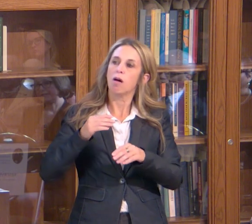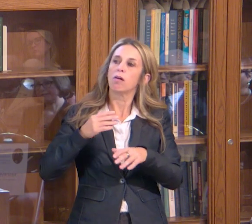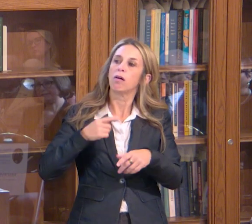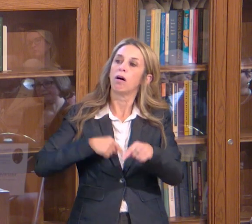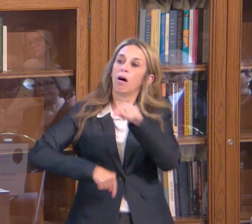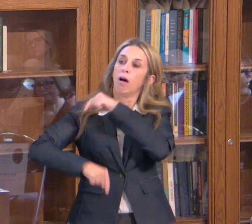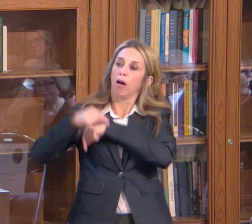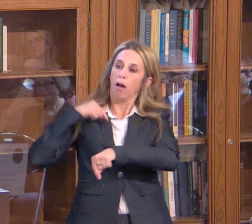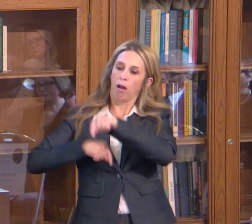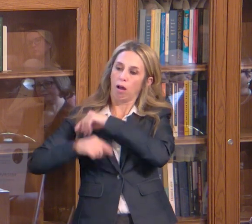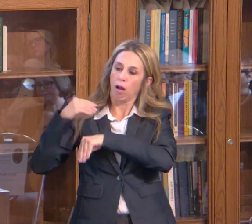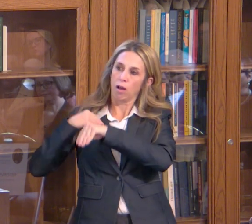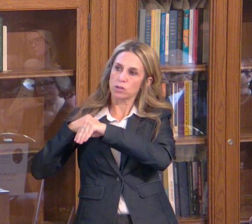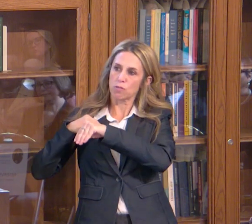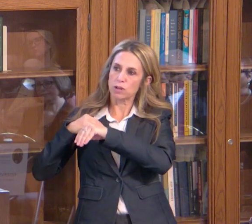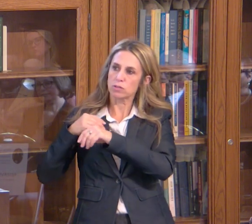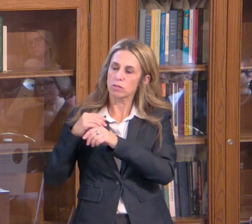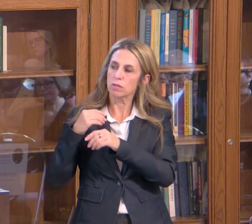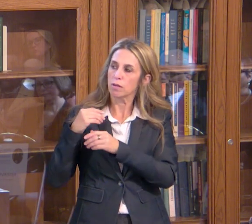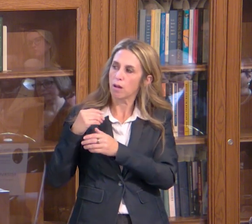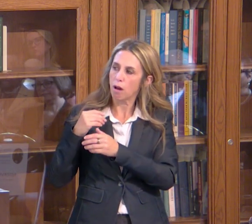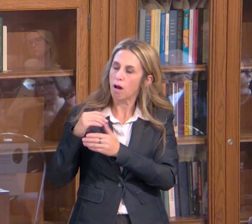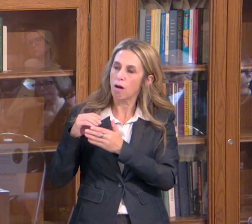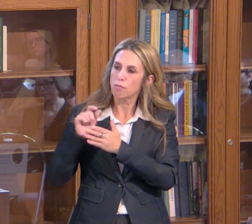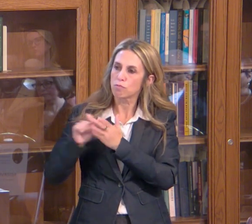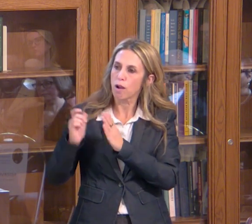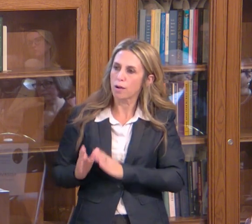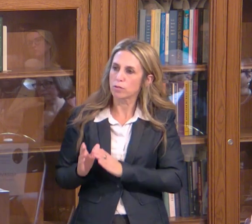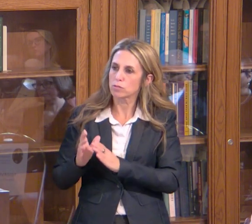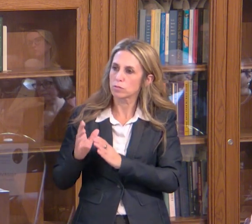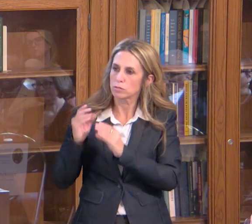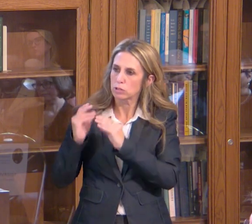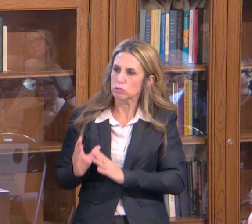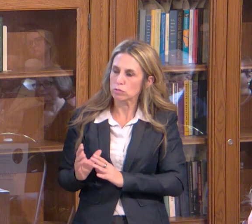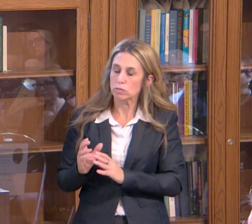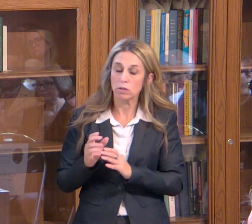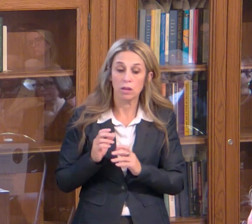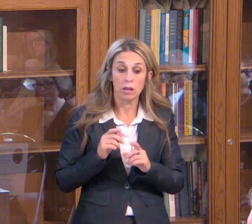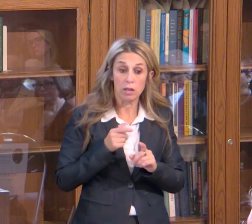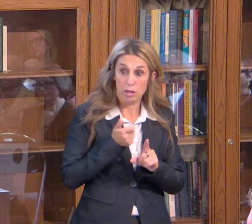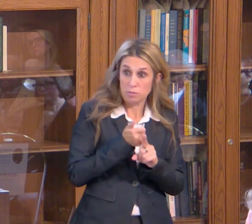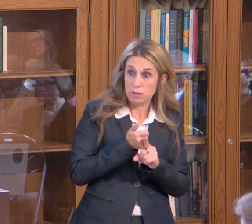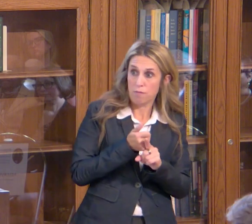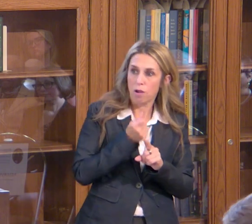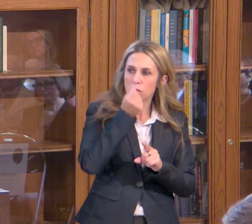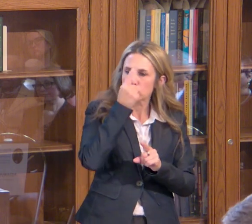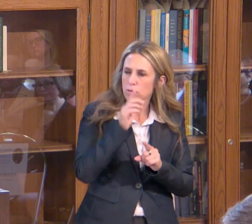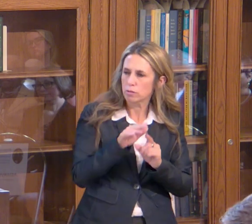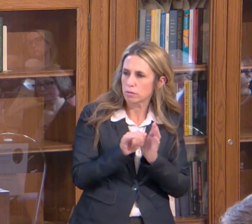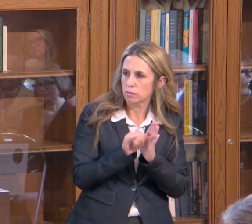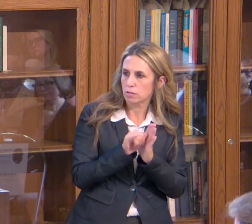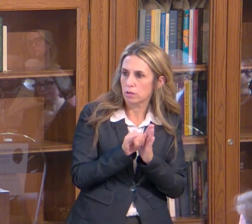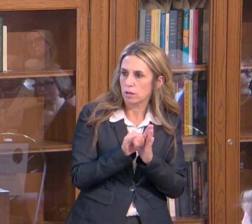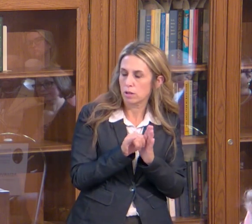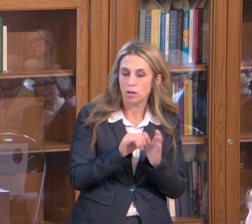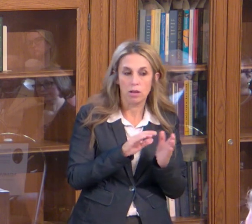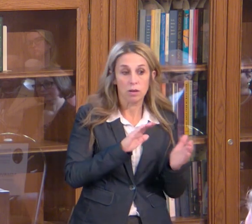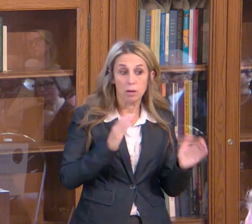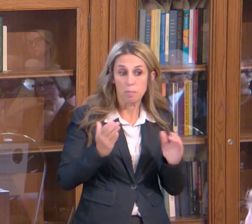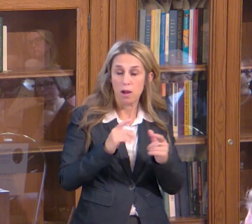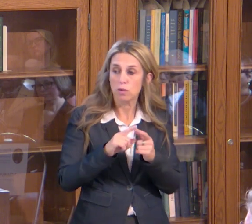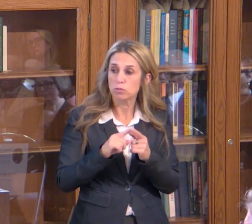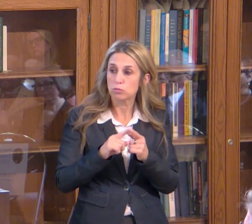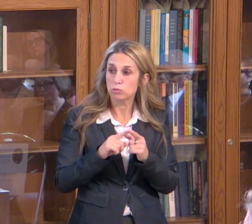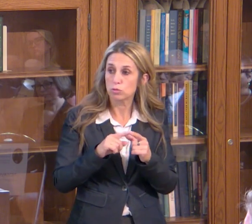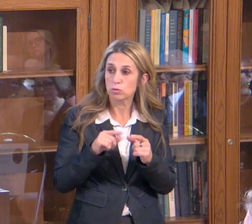scholarship and he ALS he always understood his own identity as a historian in relation to the